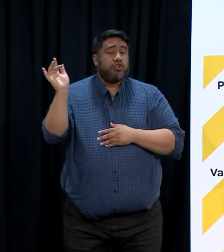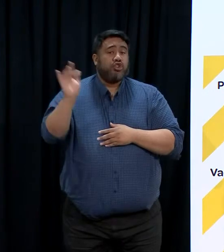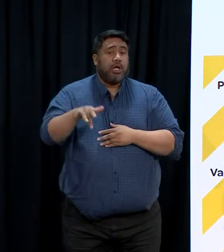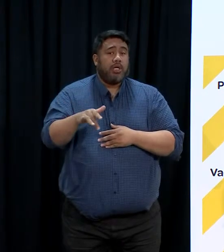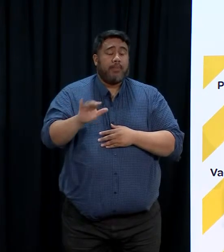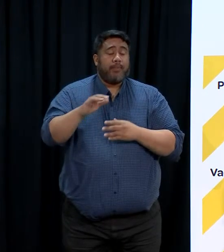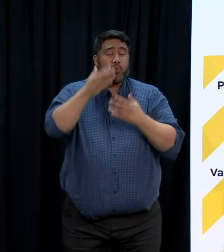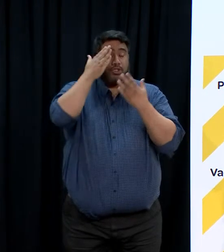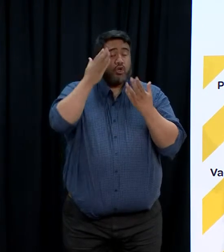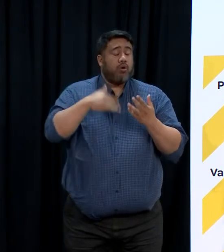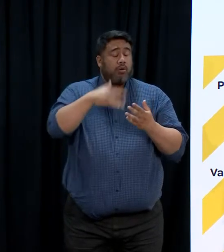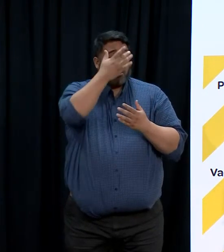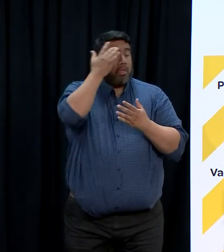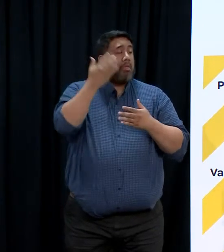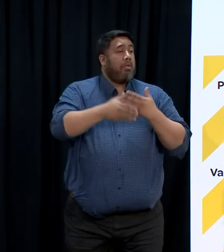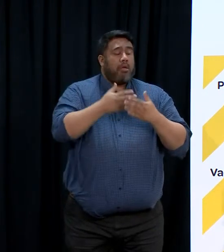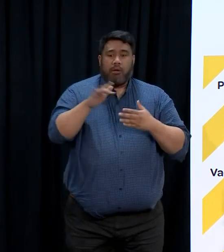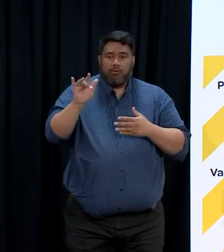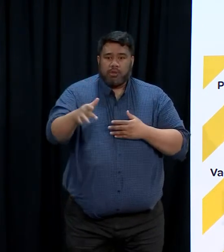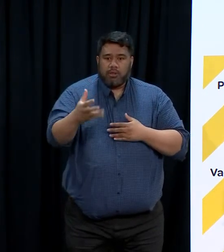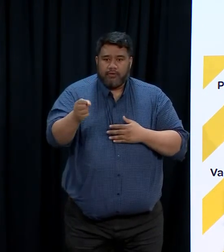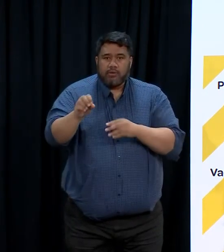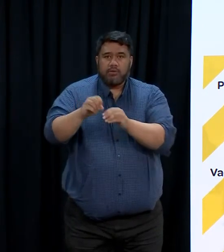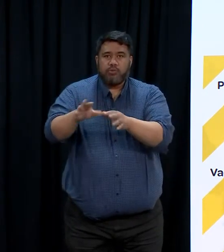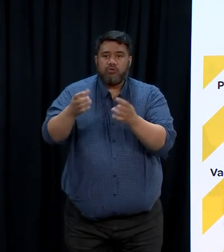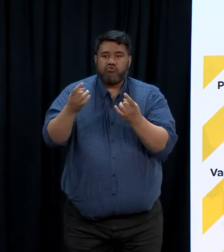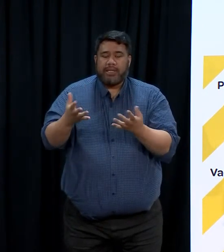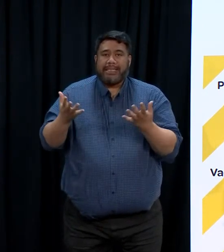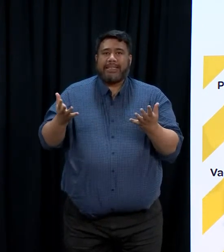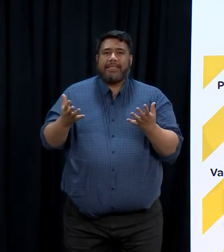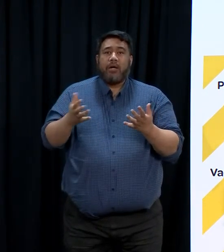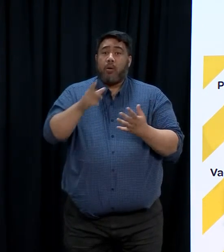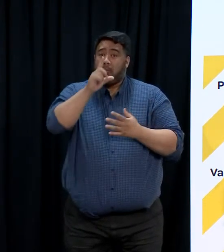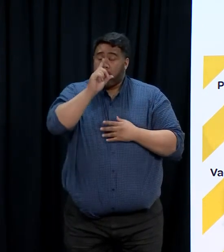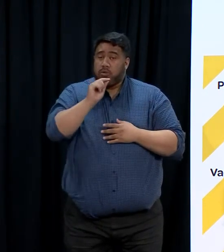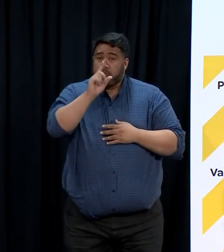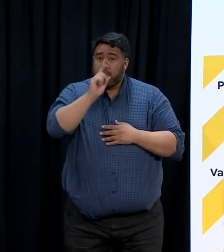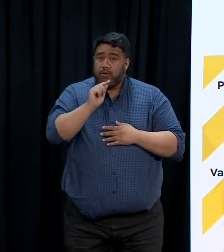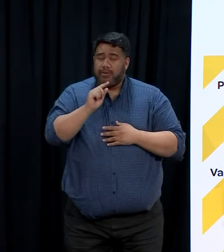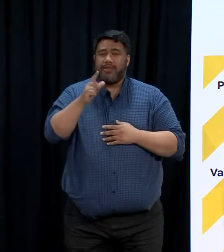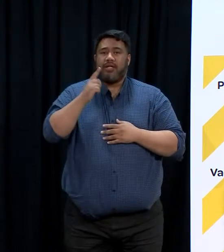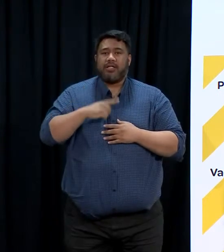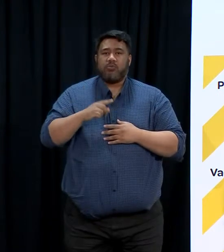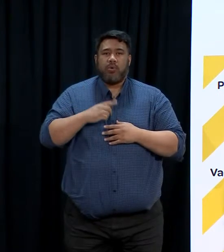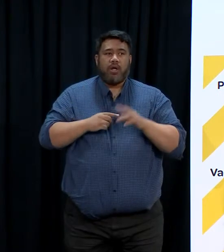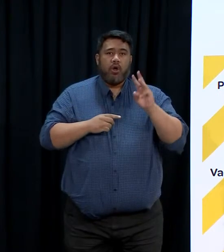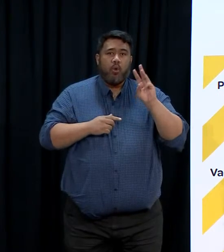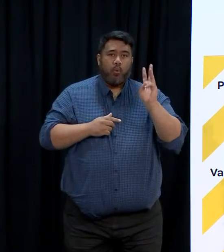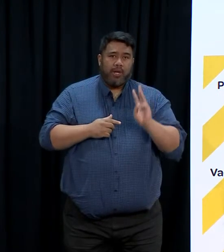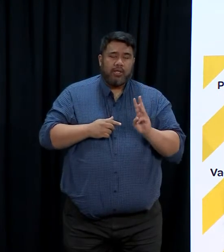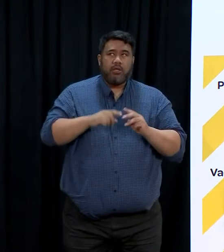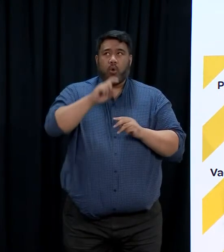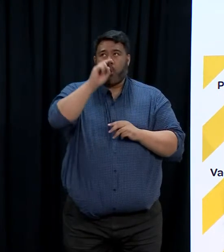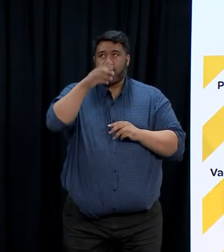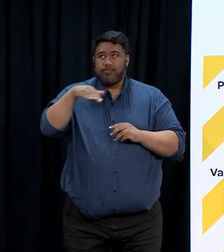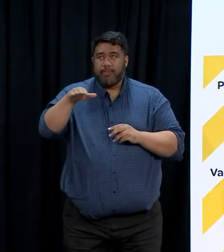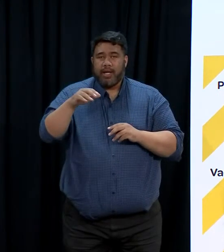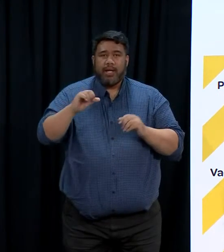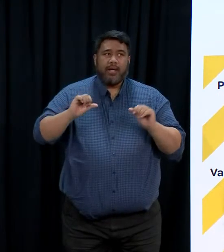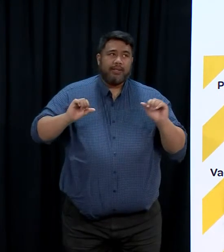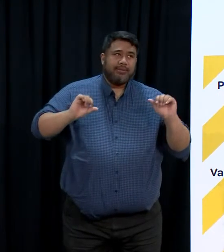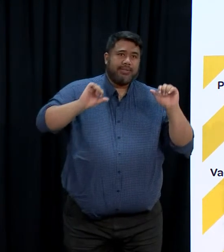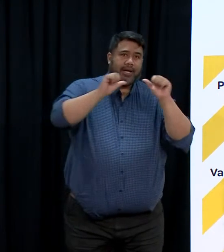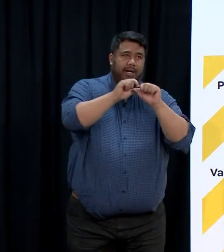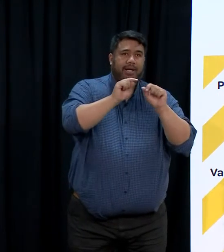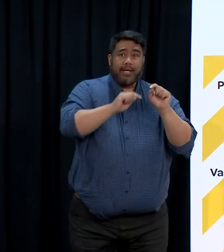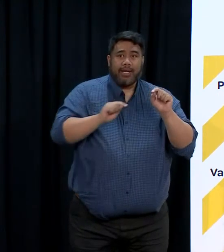could have already started to spread. Which is why South Auckland and Wellington and the Hawke's Bay and and Taranaki, those other places where there